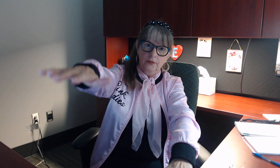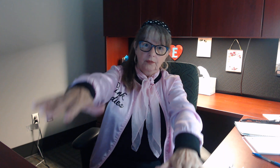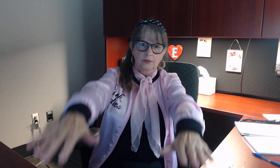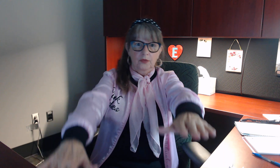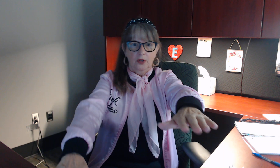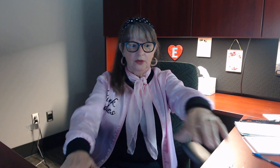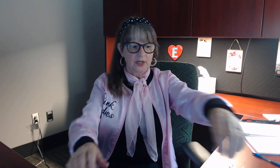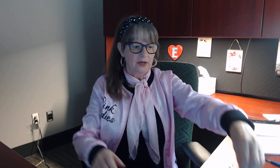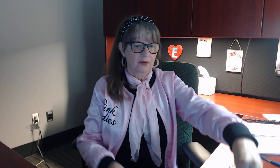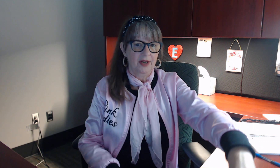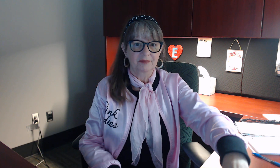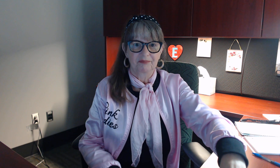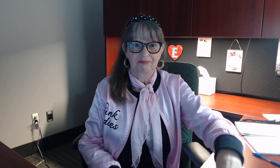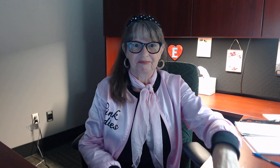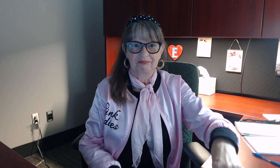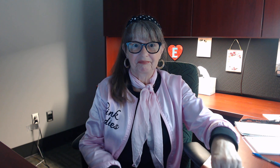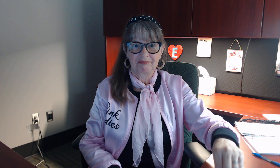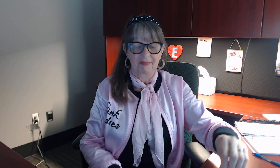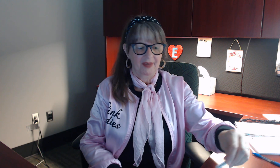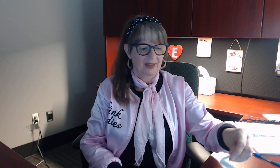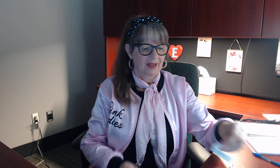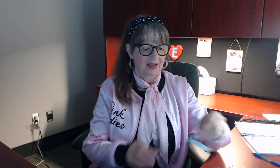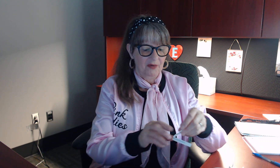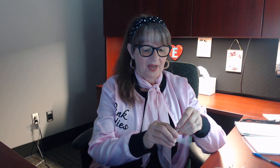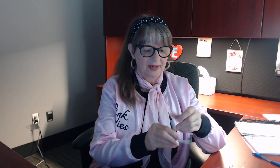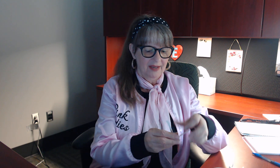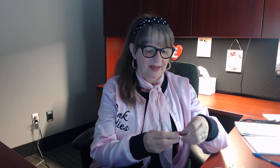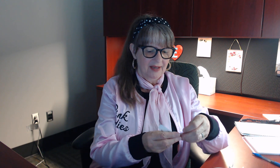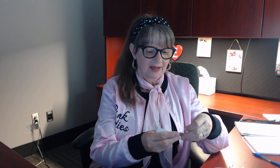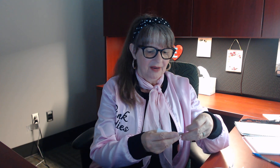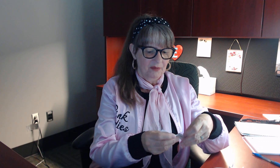You look dead, right? Okay. Well,